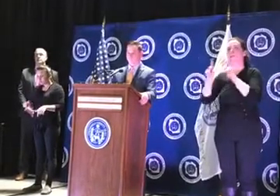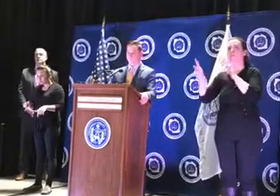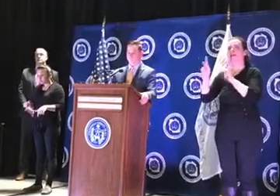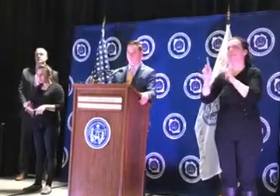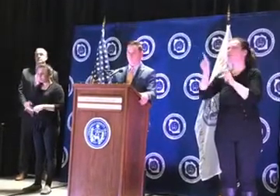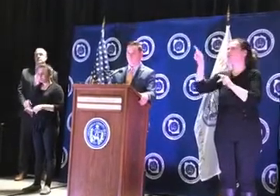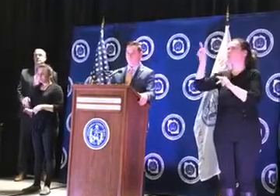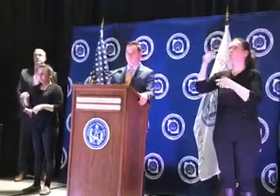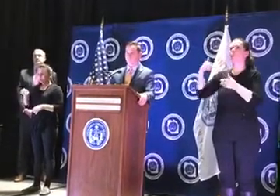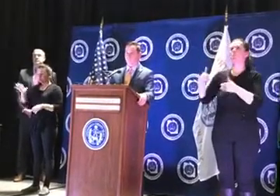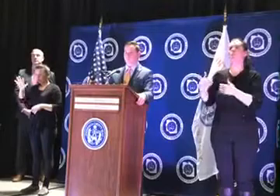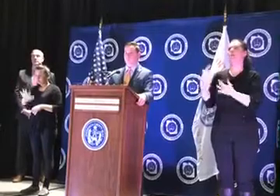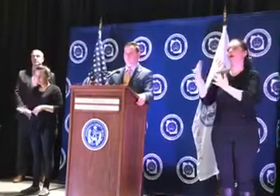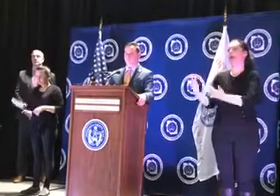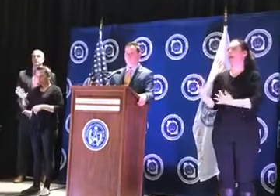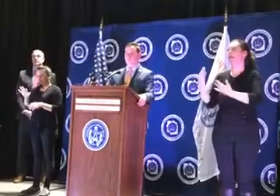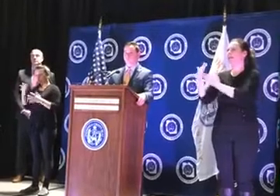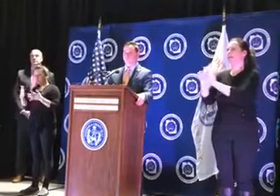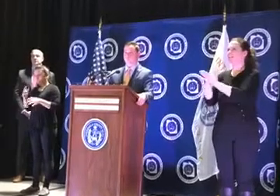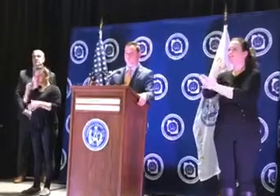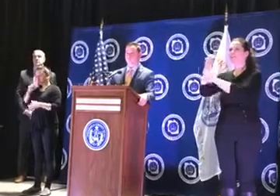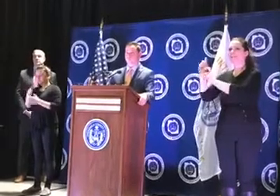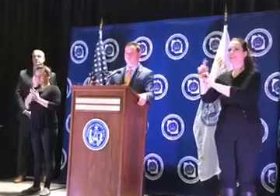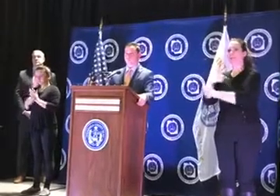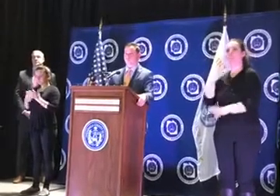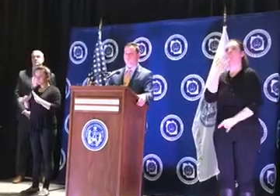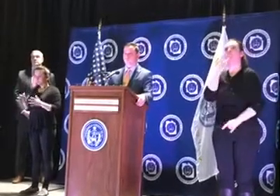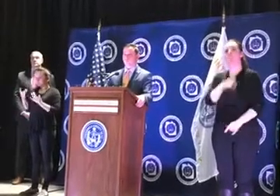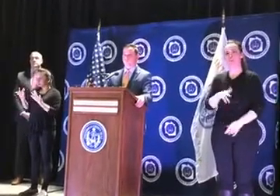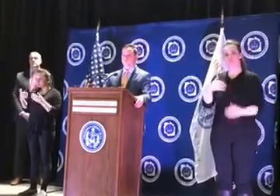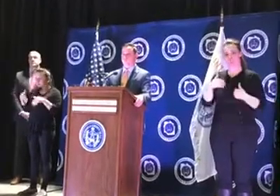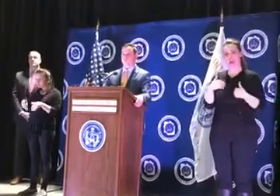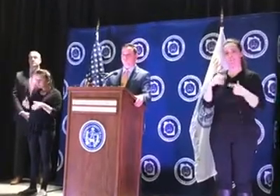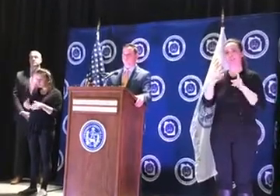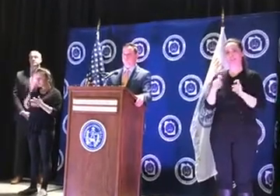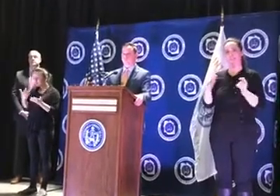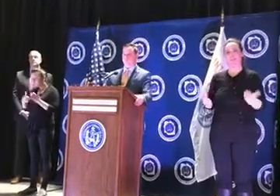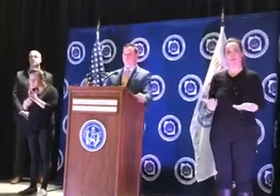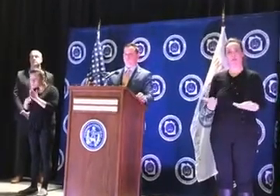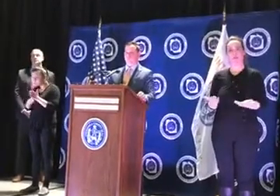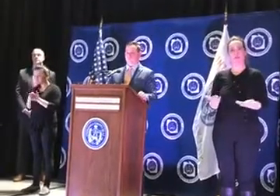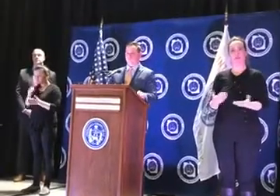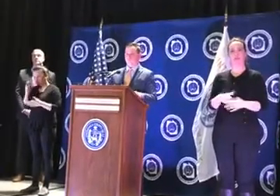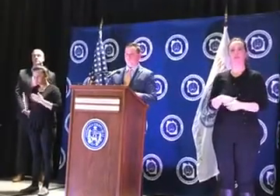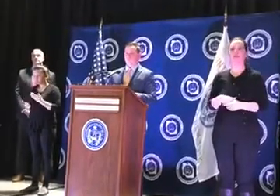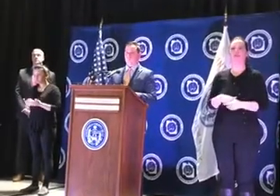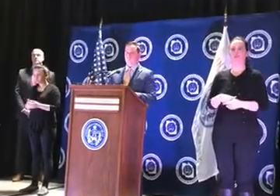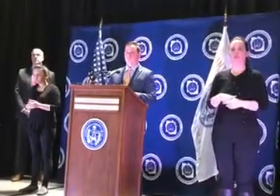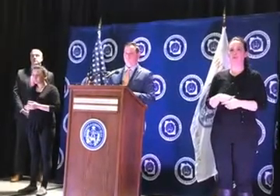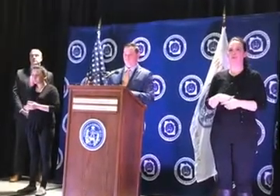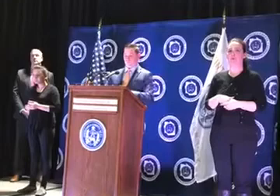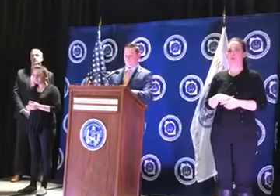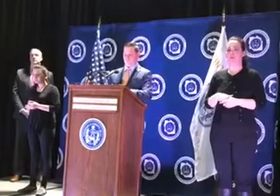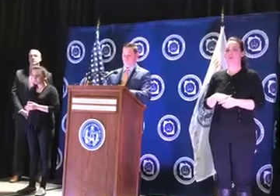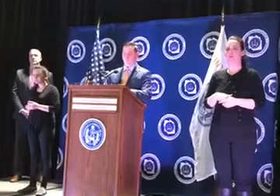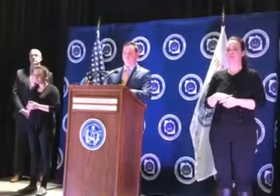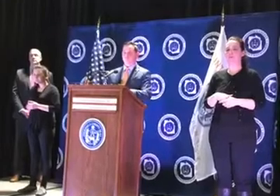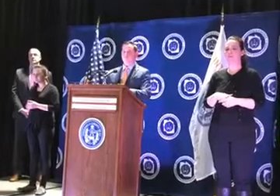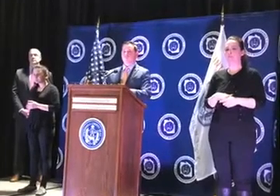idea, you've mentioned in the past the health department has about 20 investigators to follow up with